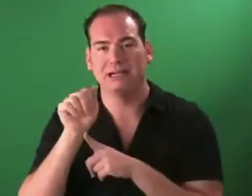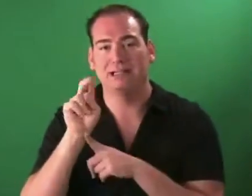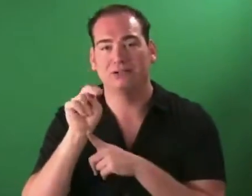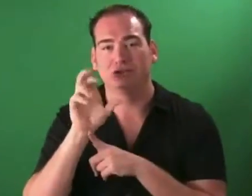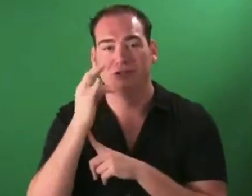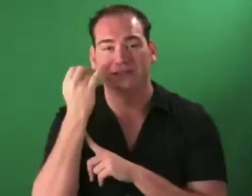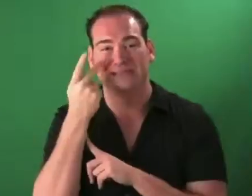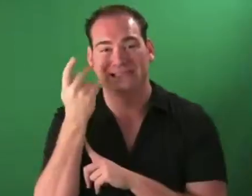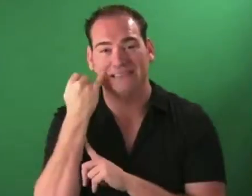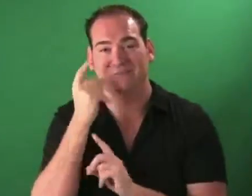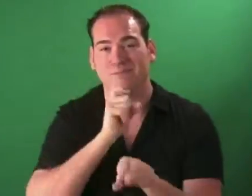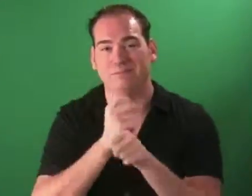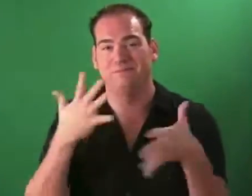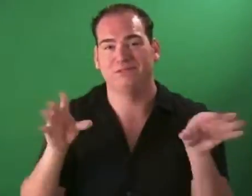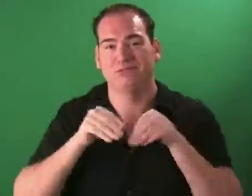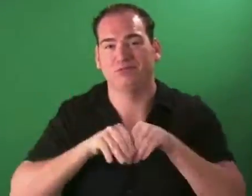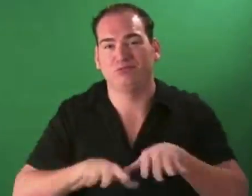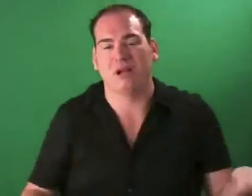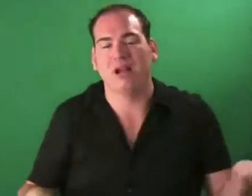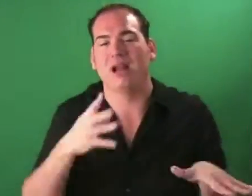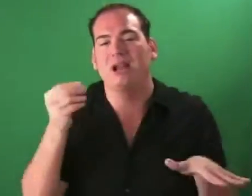such as CT scans,